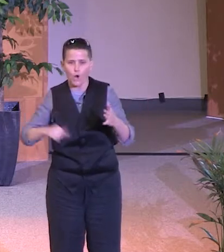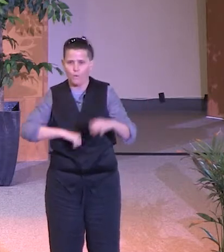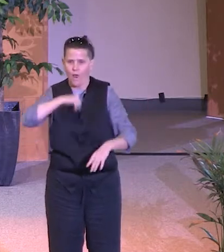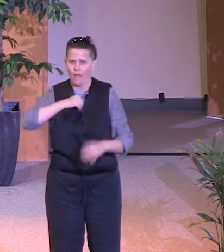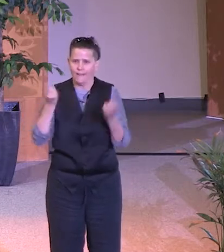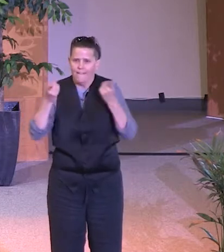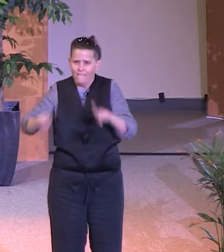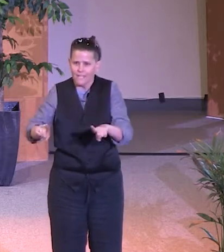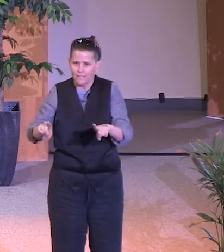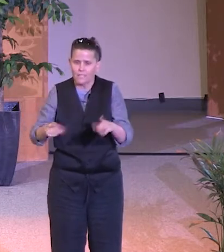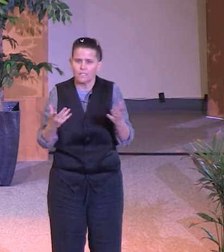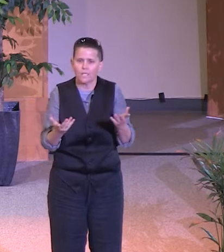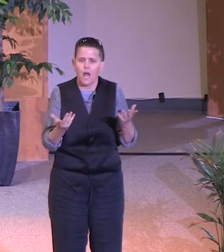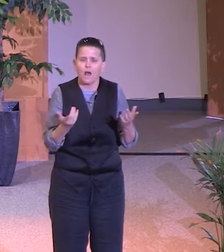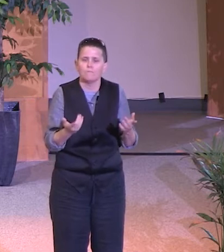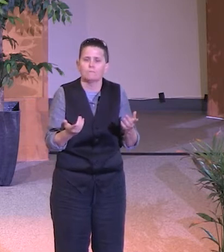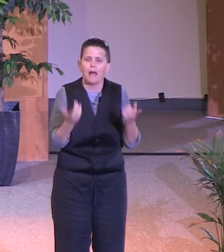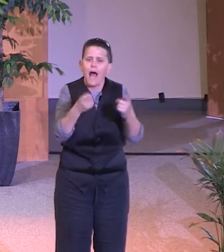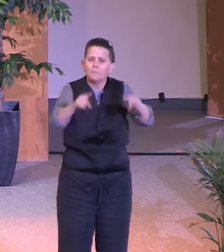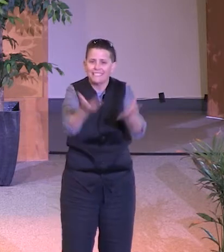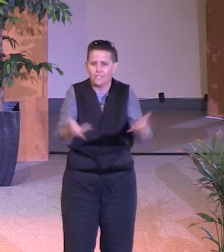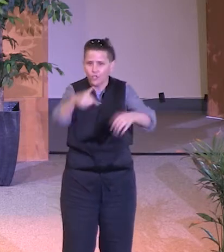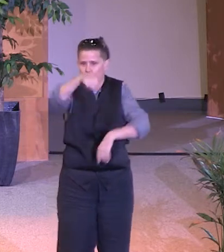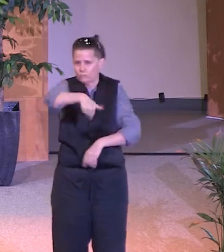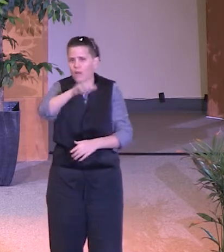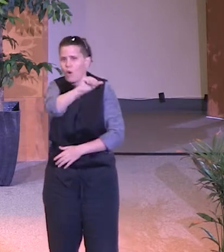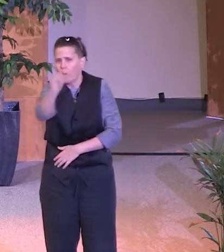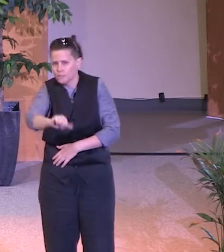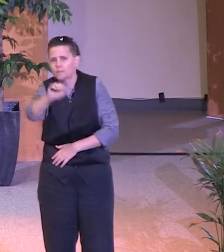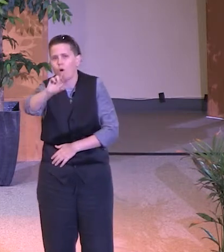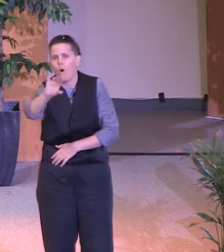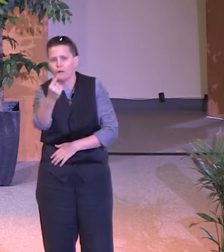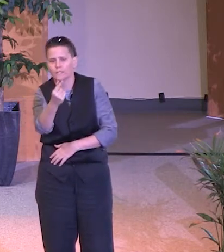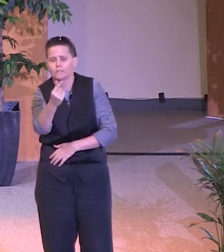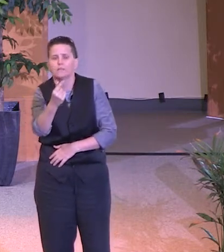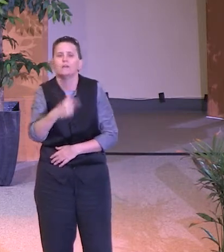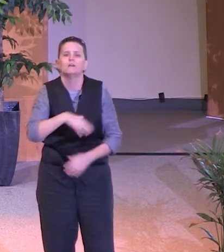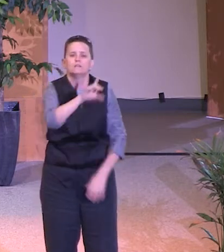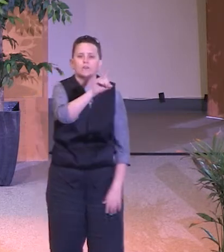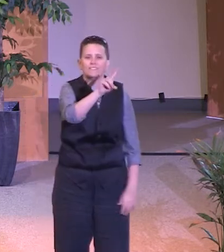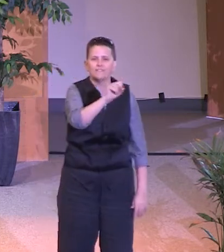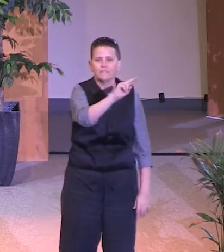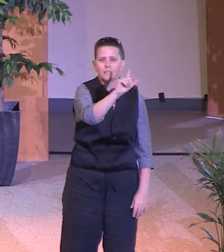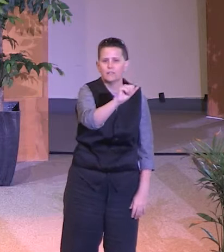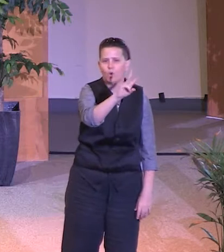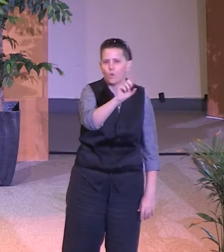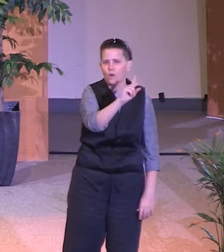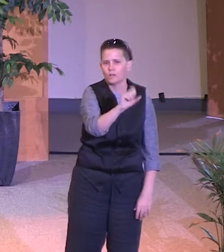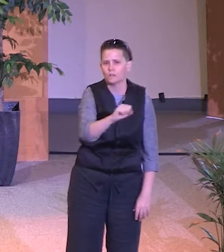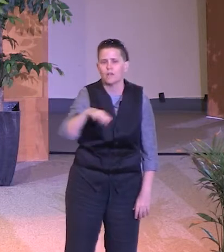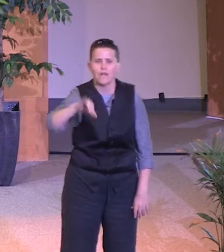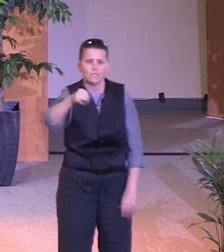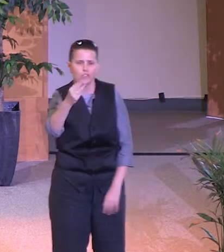in August 20th. And our fellowship ambassadors, Davina Works and James Lampazana, are hard at